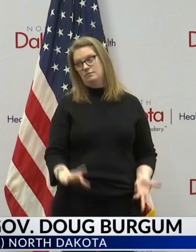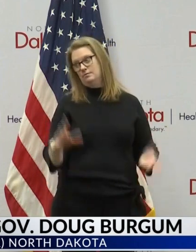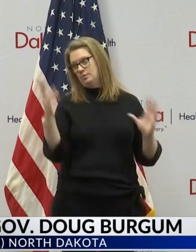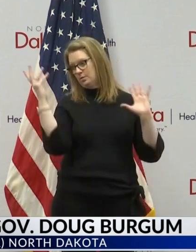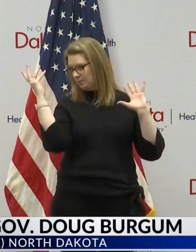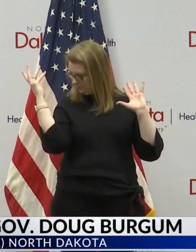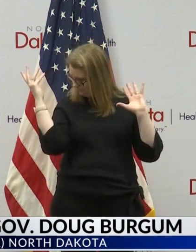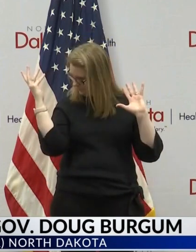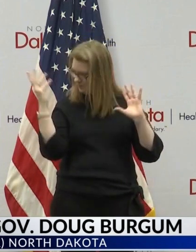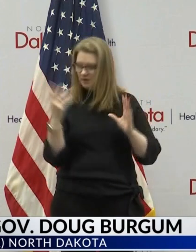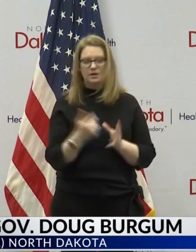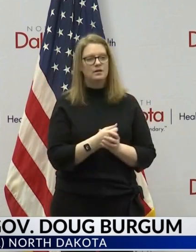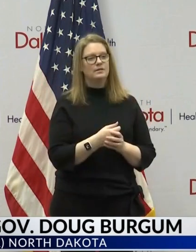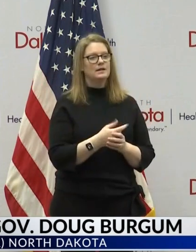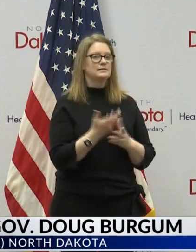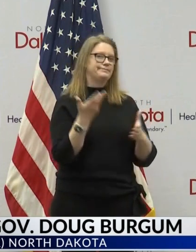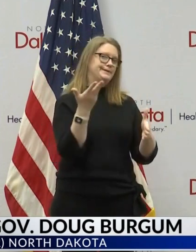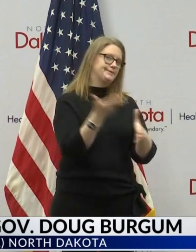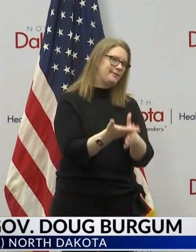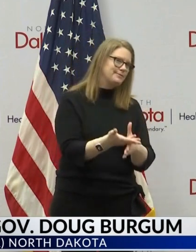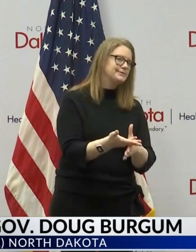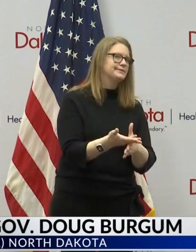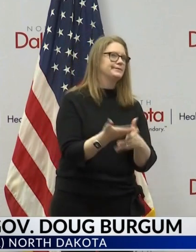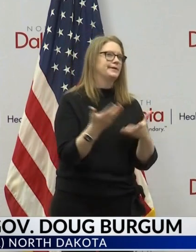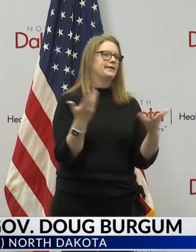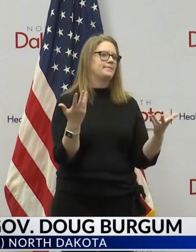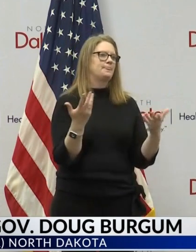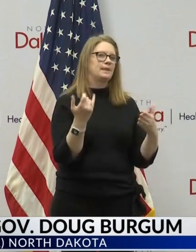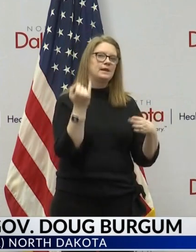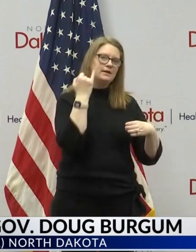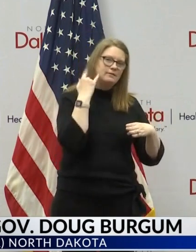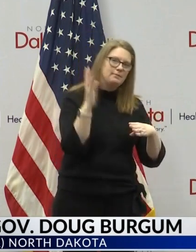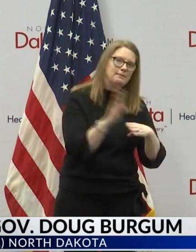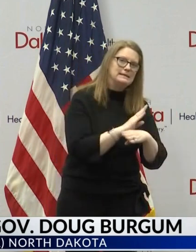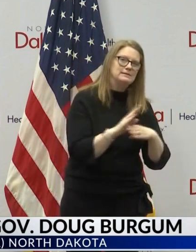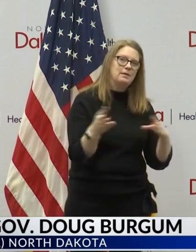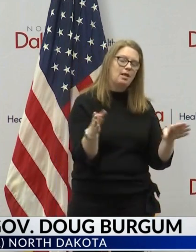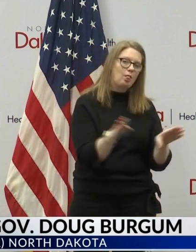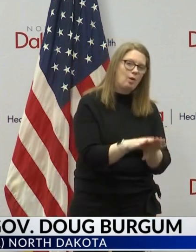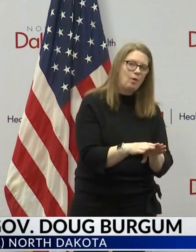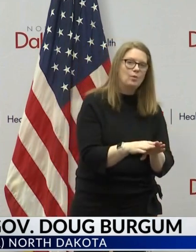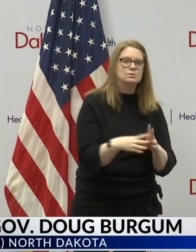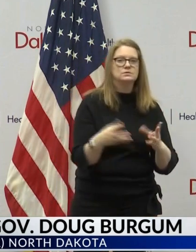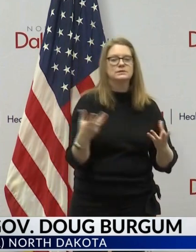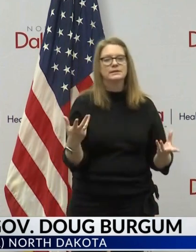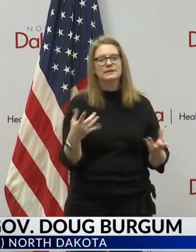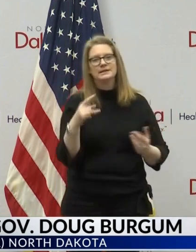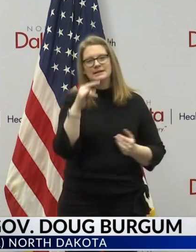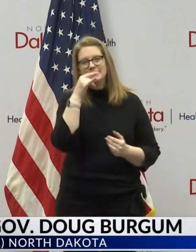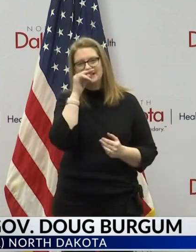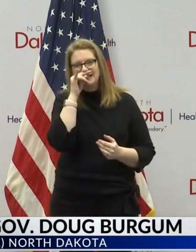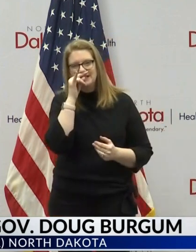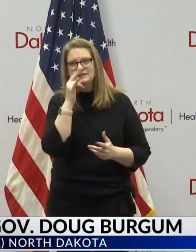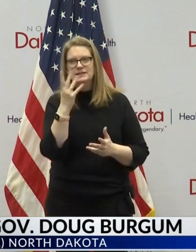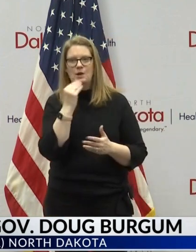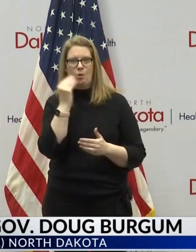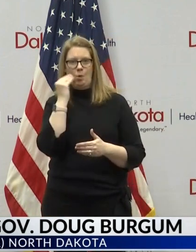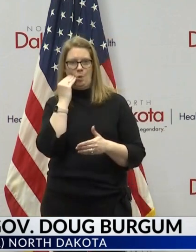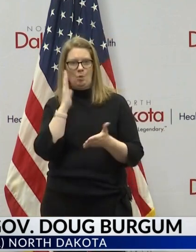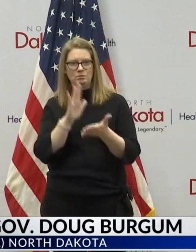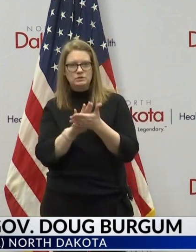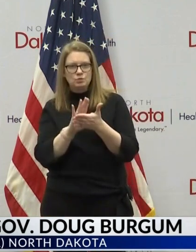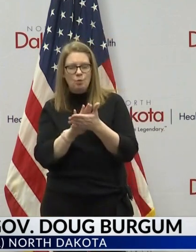This amazing disruption, whether it's been business being closed, kids that are schooling from home,